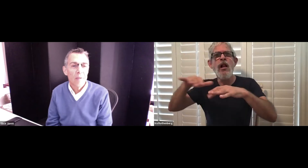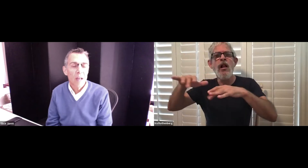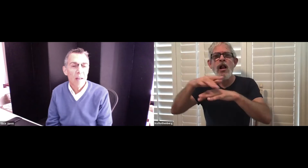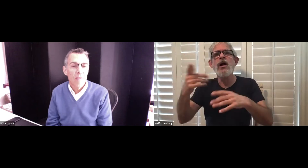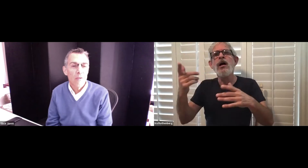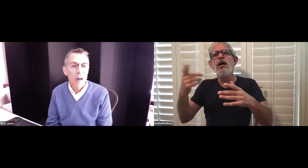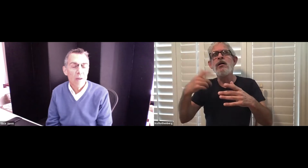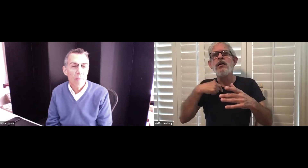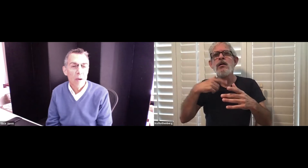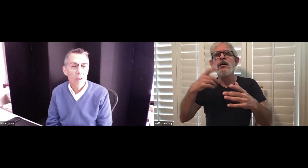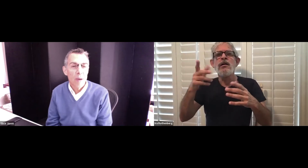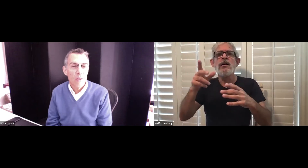and found that her parents were gone.